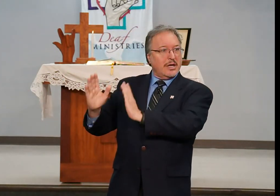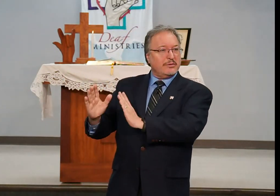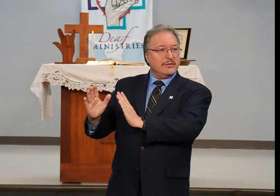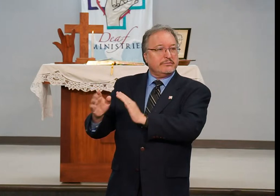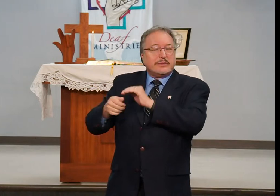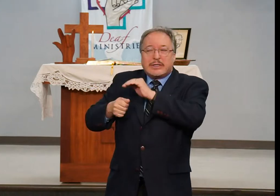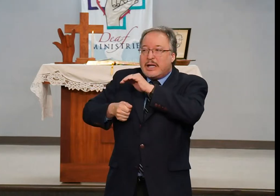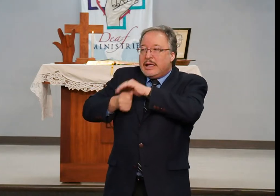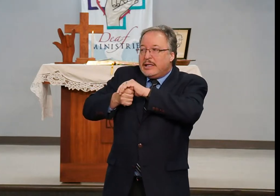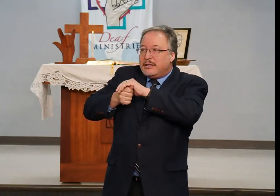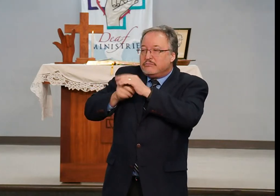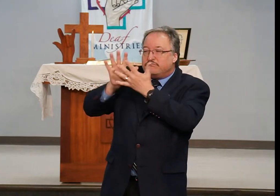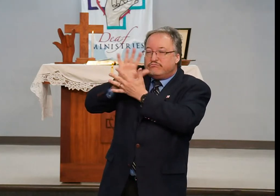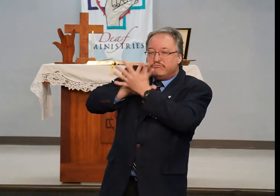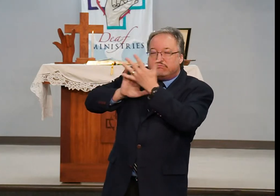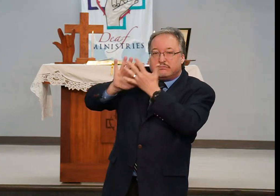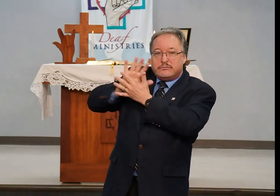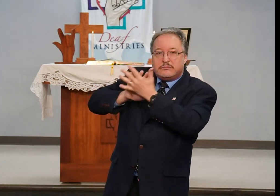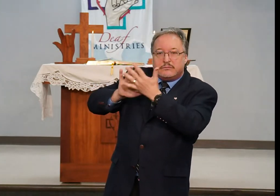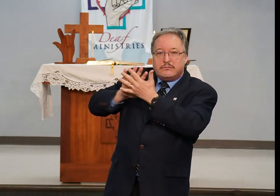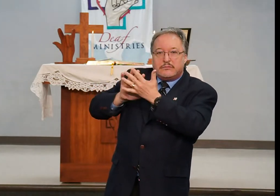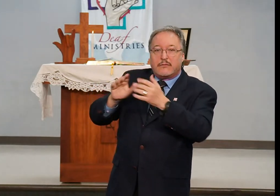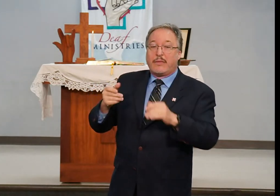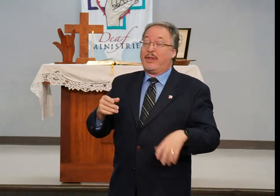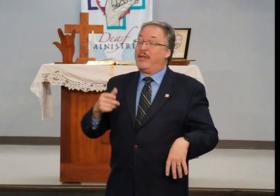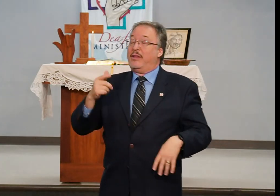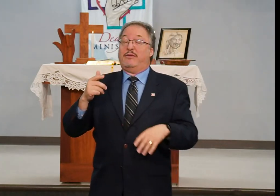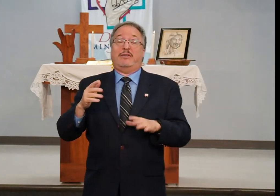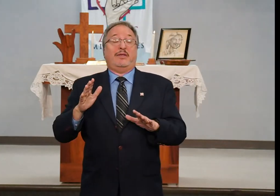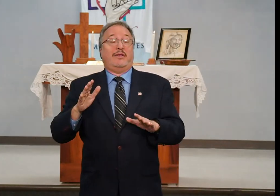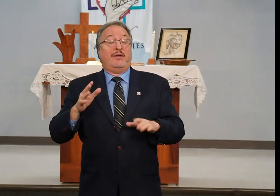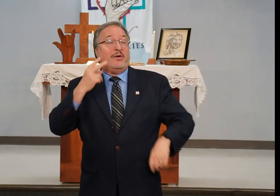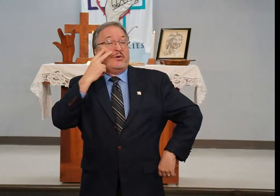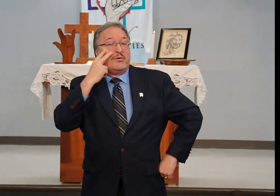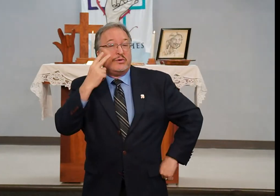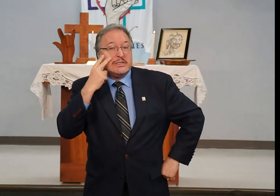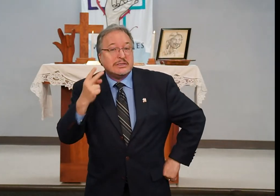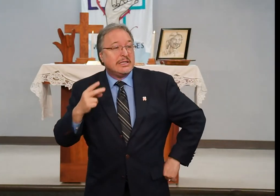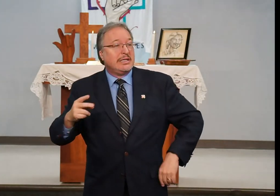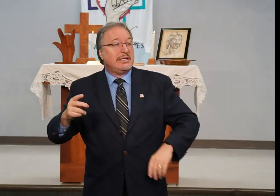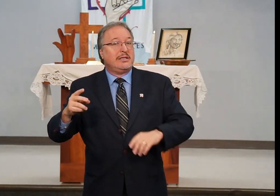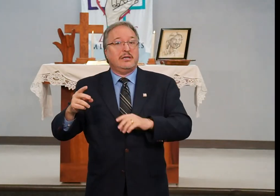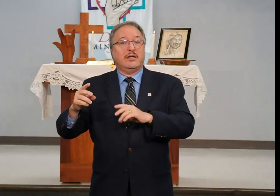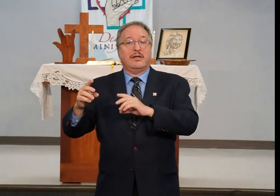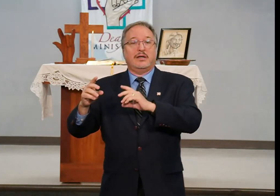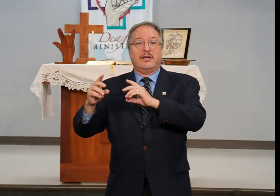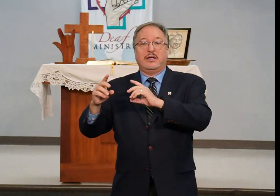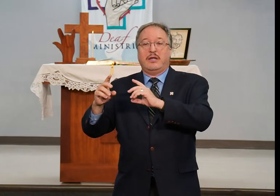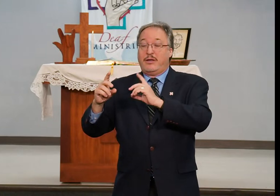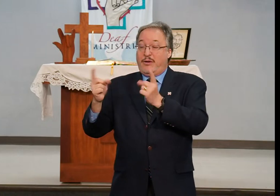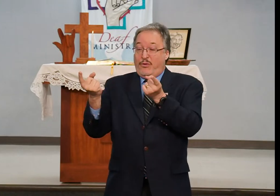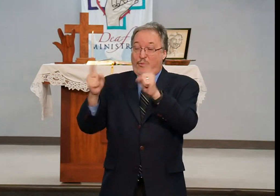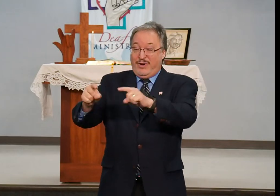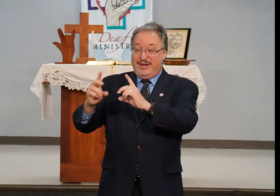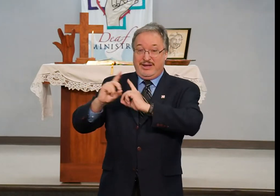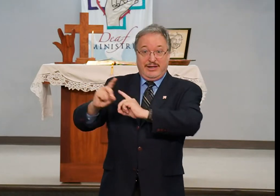Luke, they are kind of hidden disciples. They are in the background, but they are still very much a